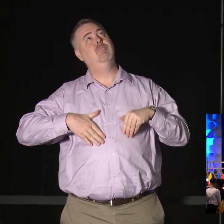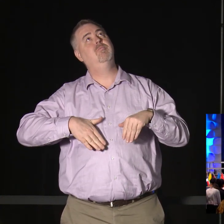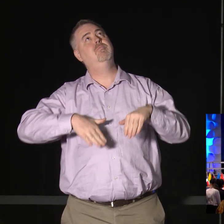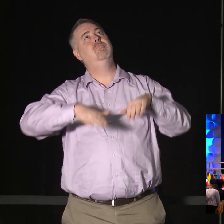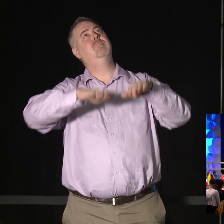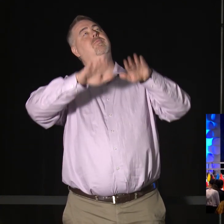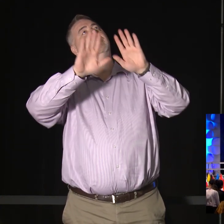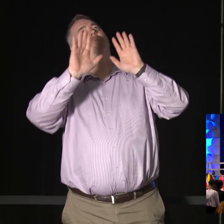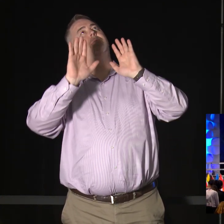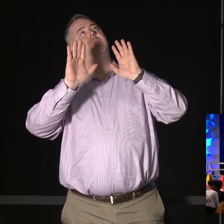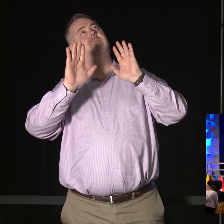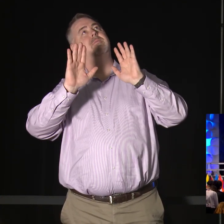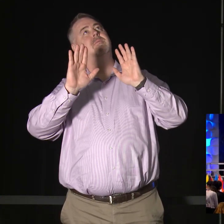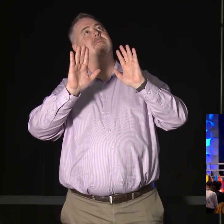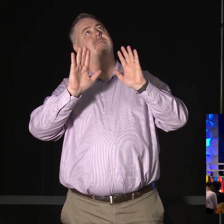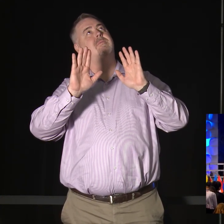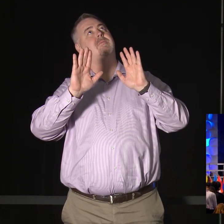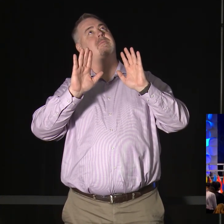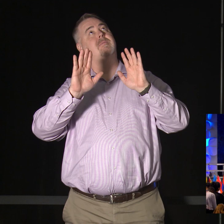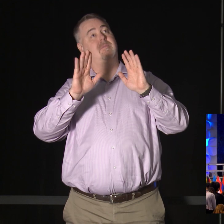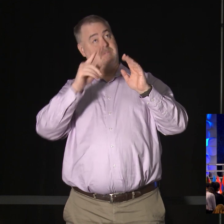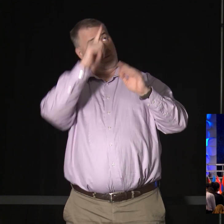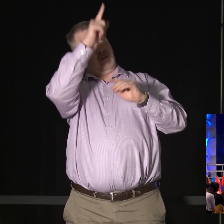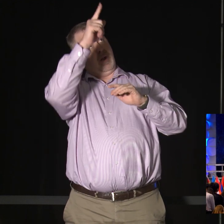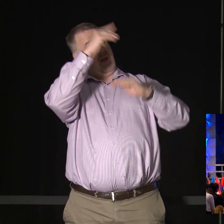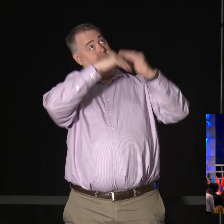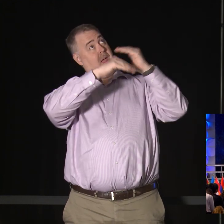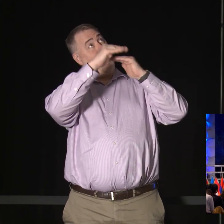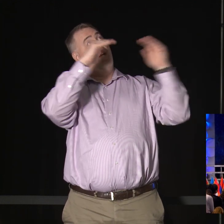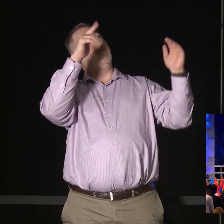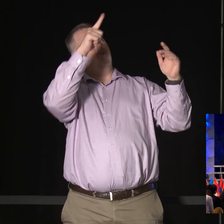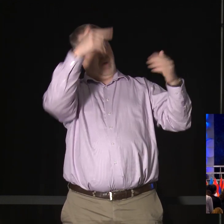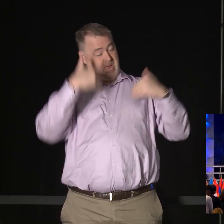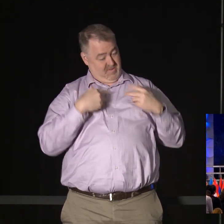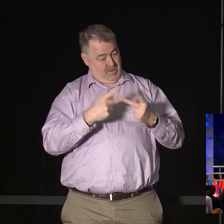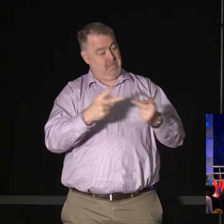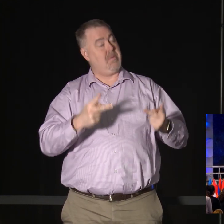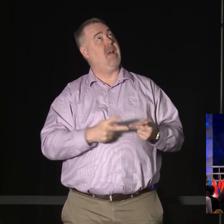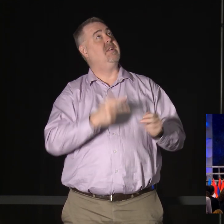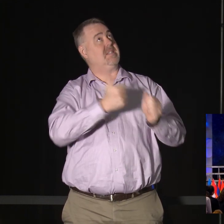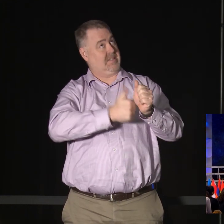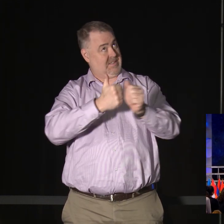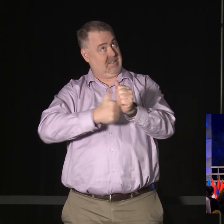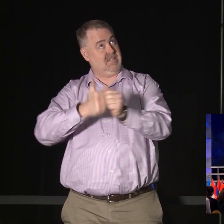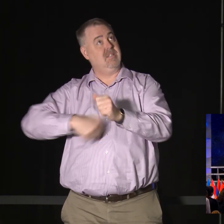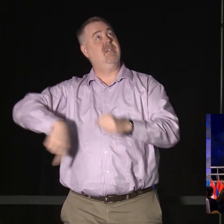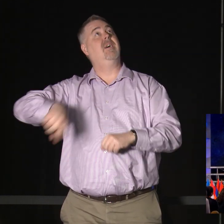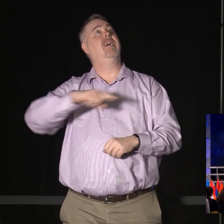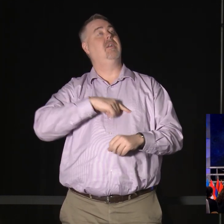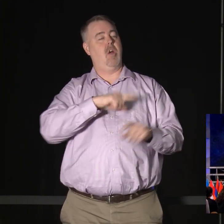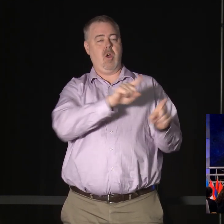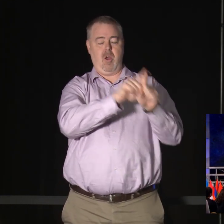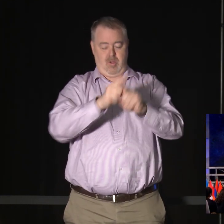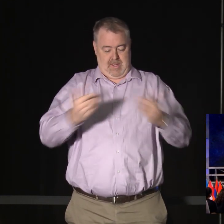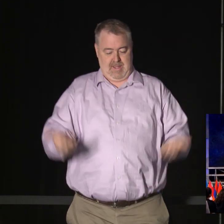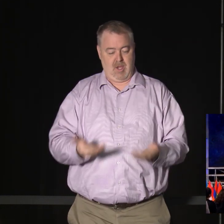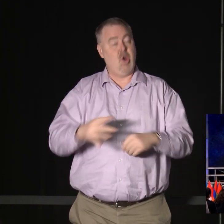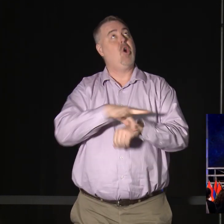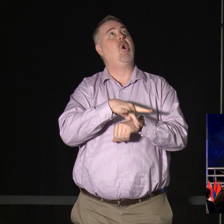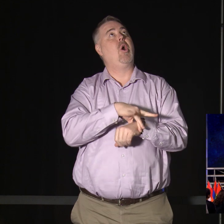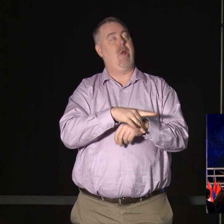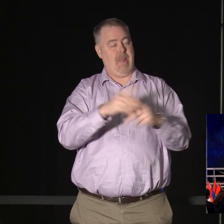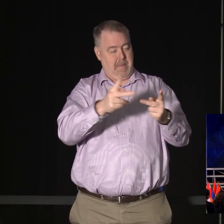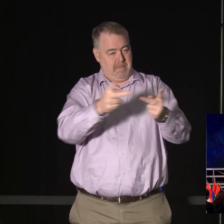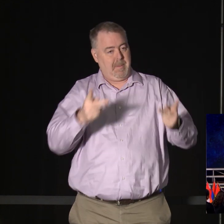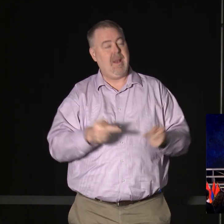Just as surely as there is a place in heaven for each and every one of us, we are told that there is a place here on